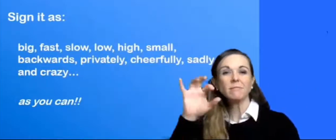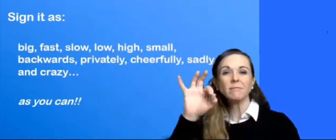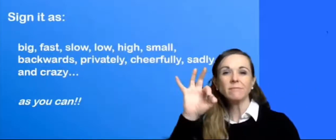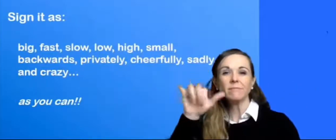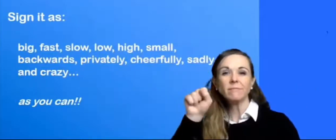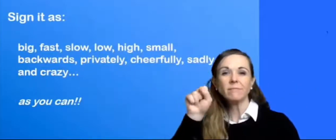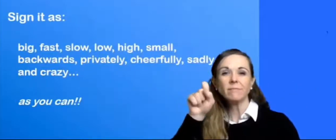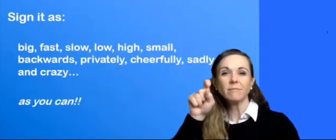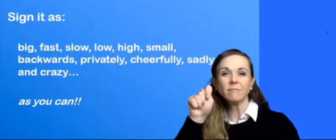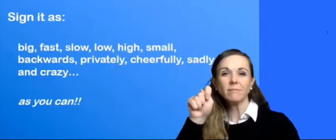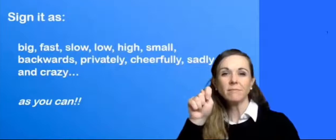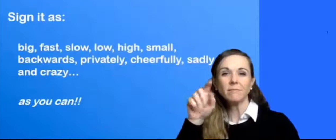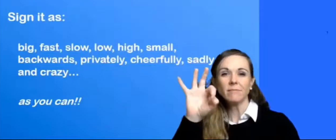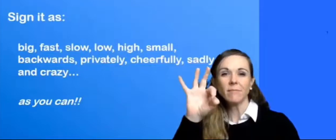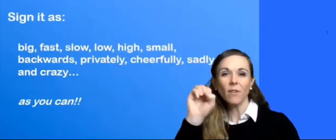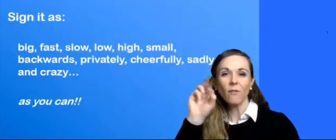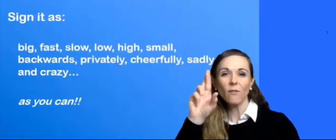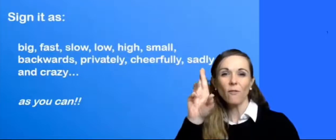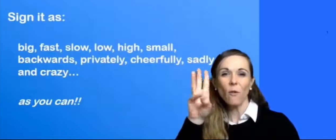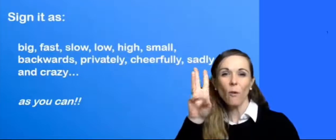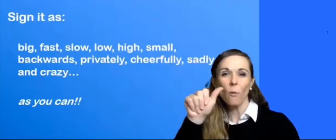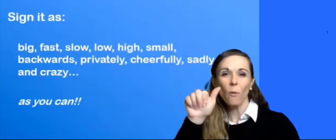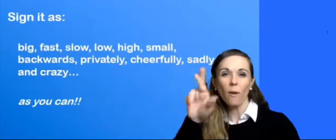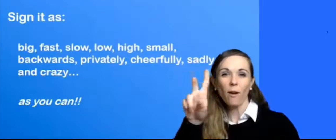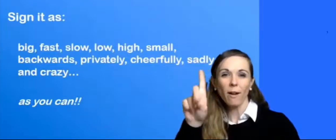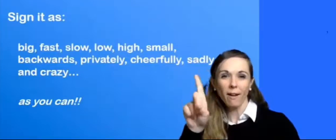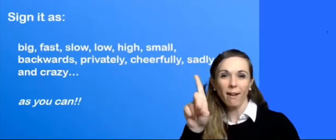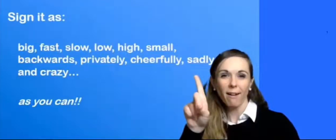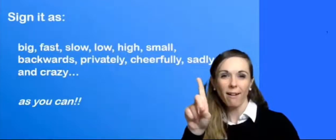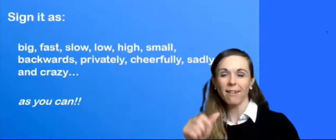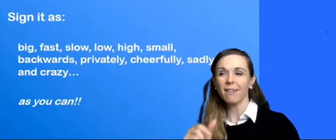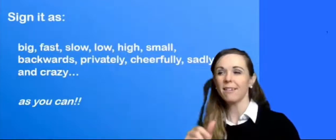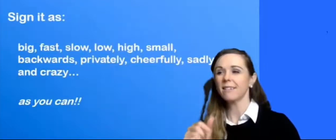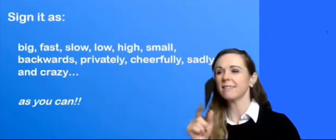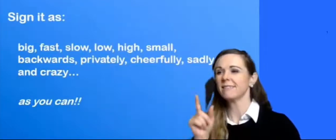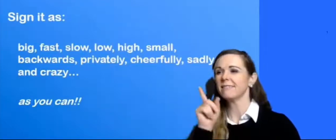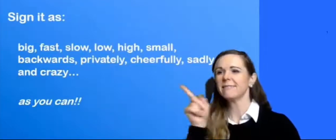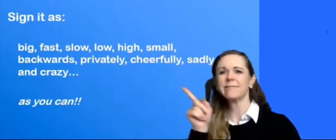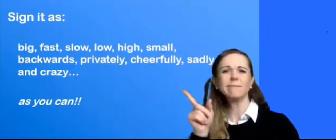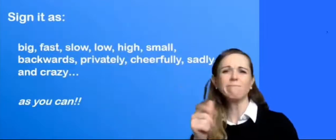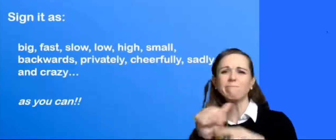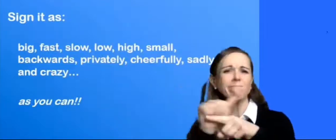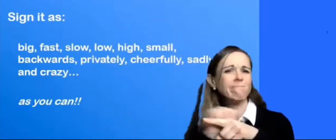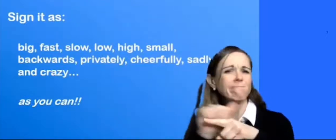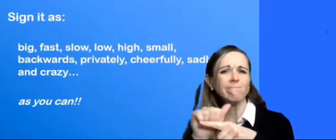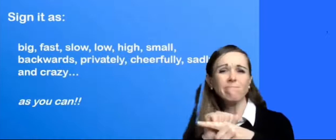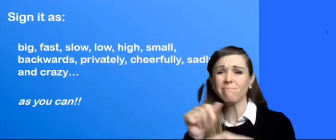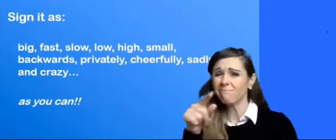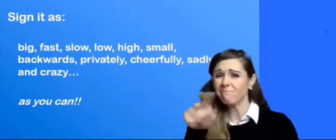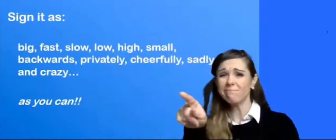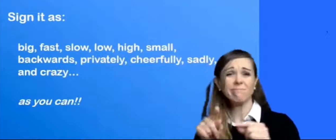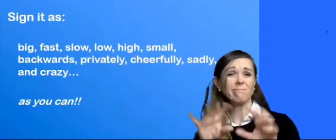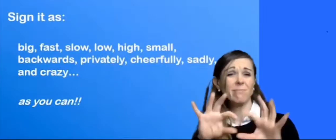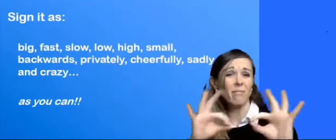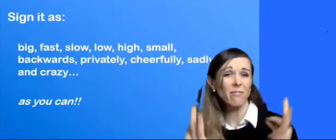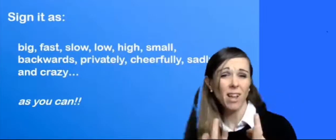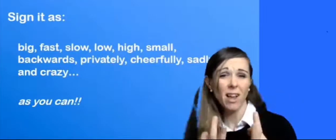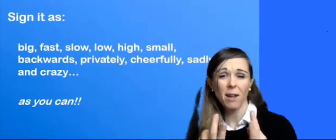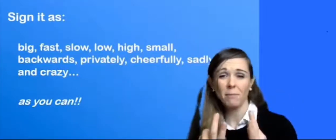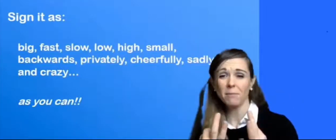So I have this little game that anyone at home can really experiment with your family. It's called Fast